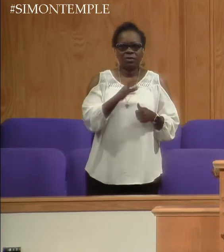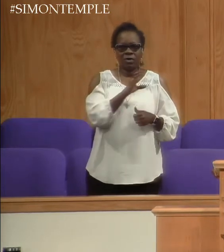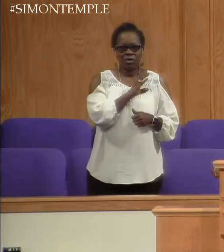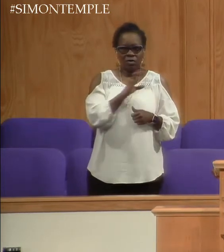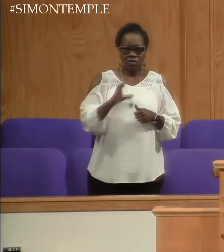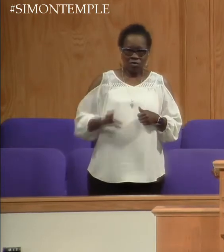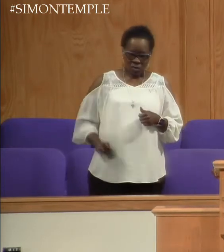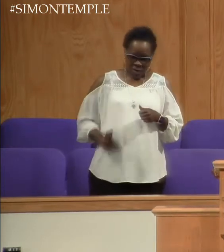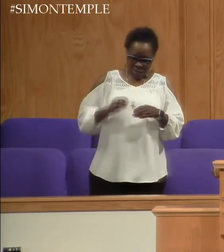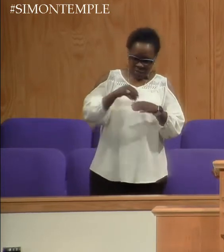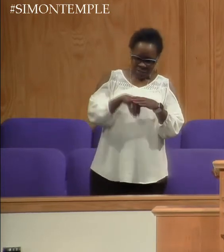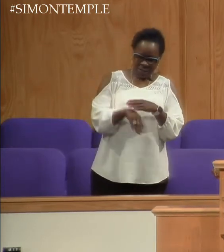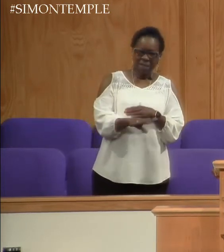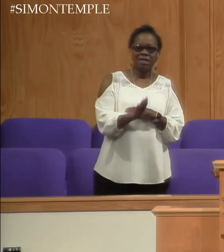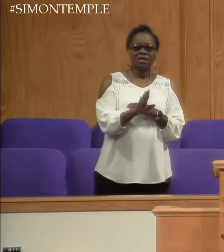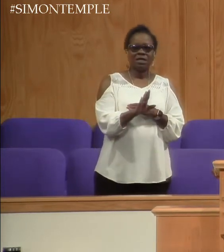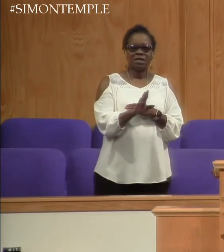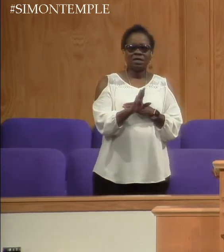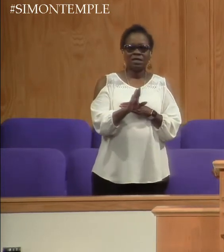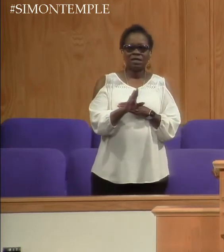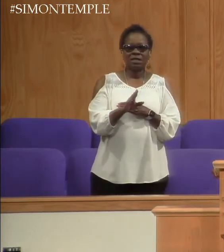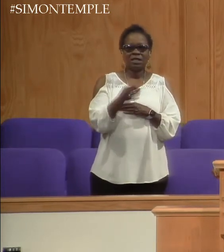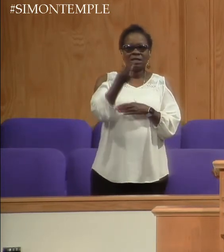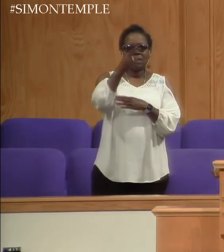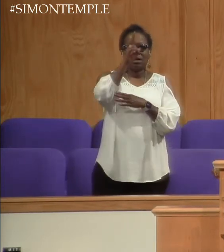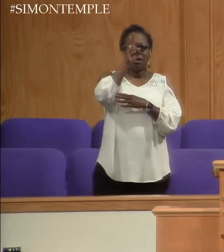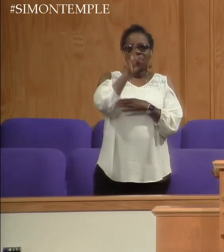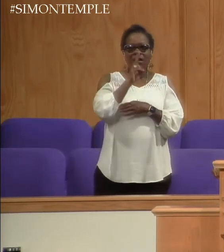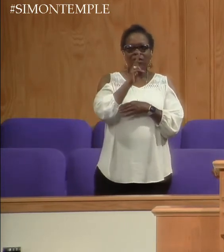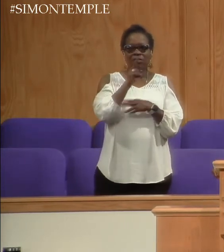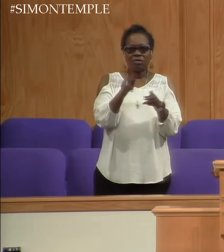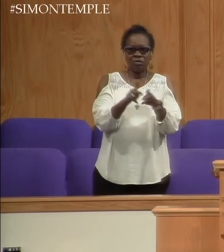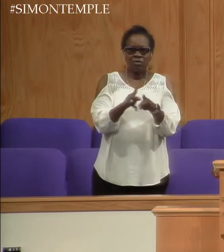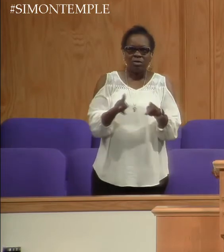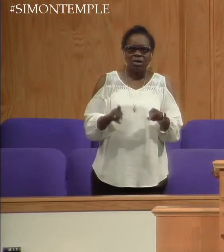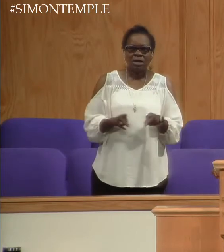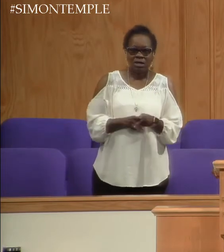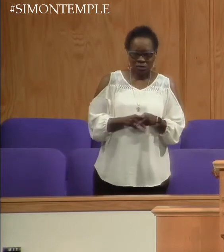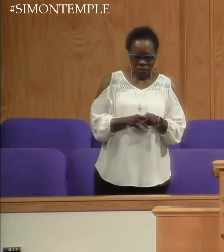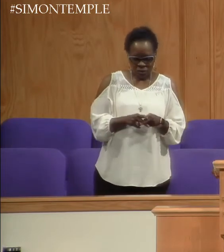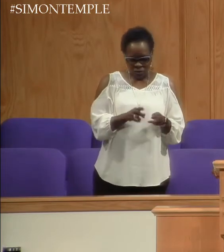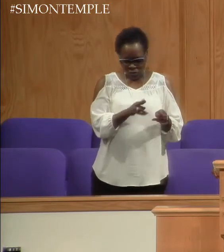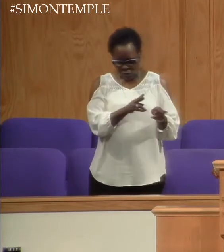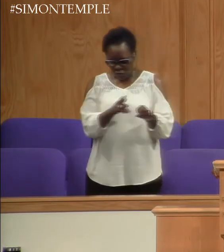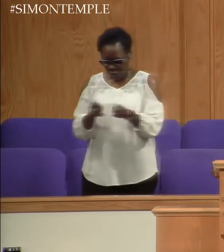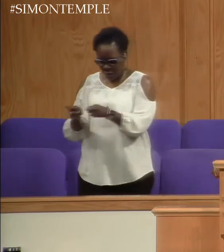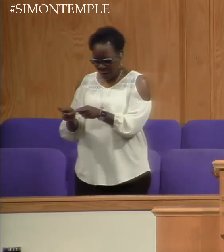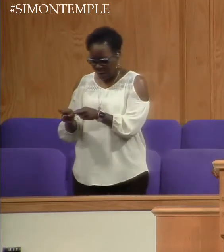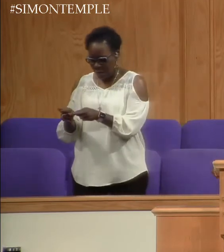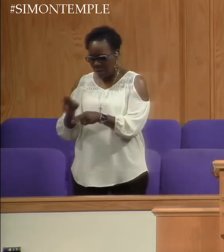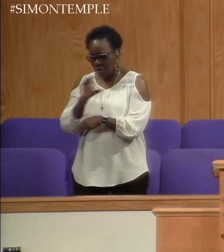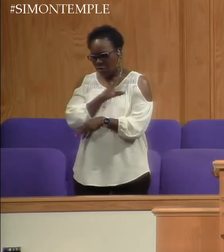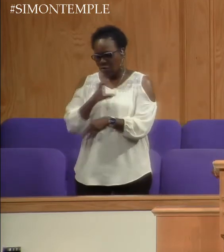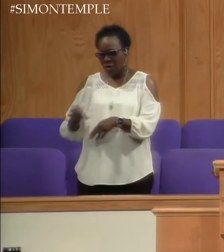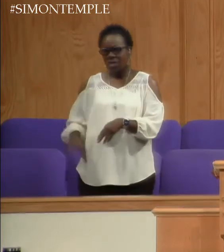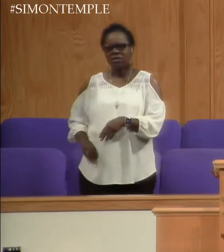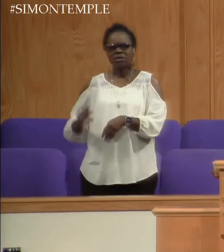the Father on the heavenly throne. Christ also intercedes for us.